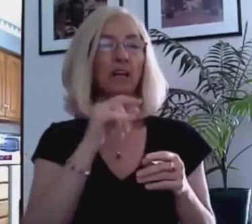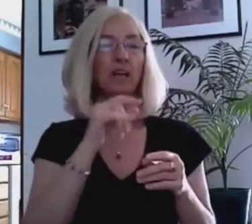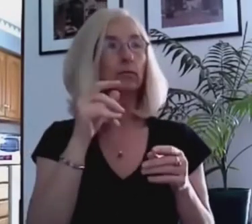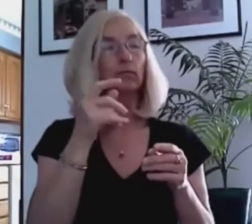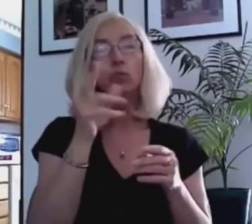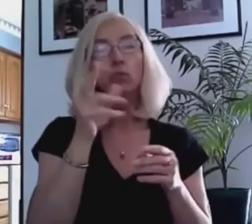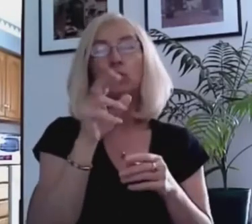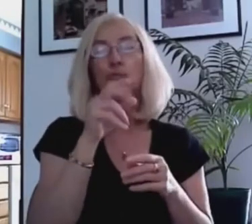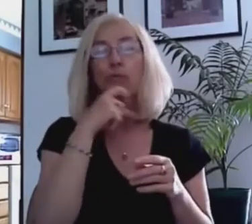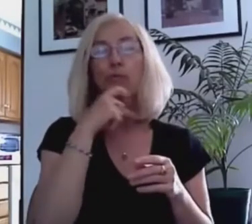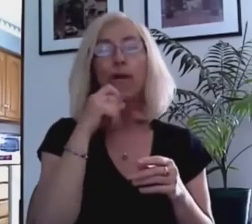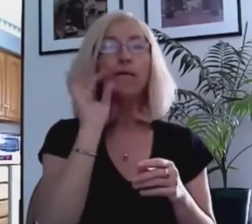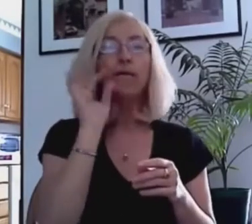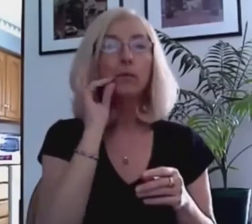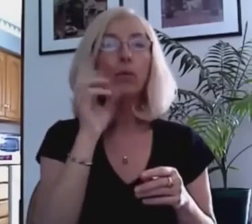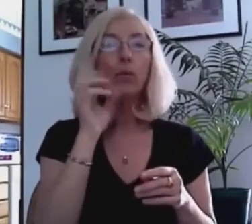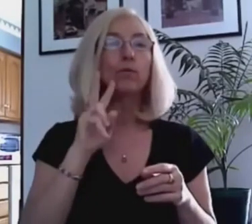stay hydrated.